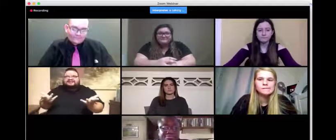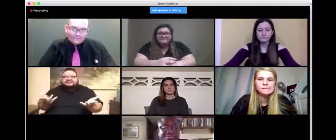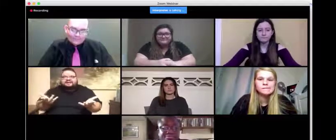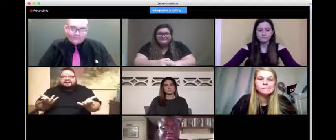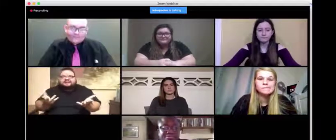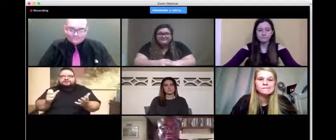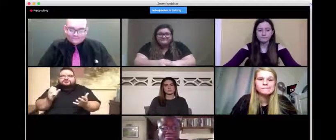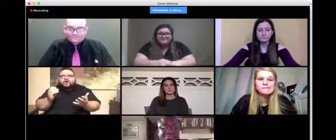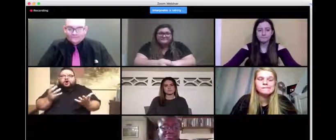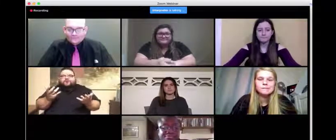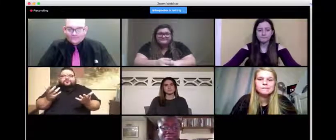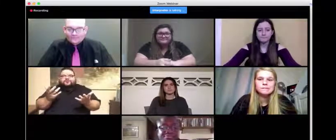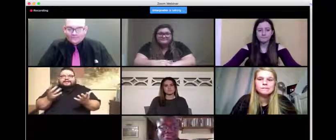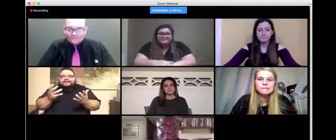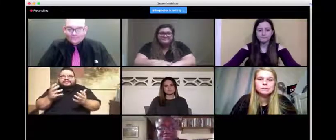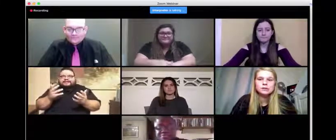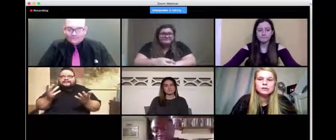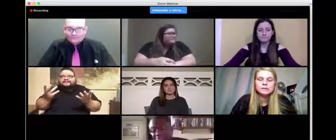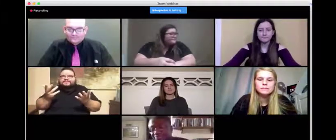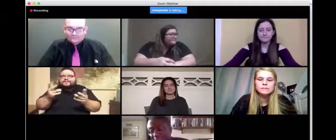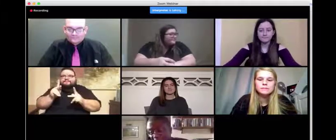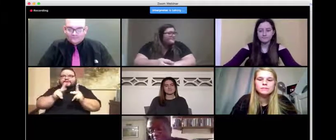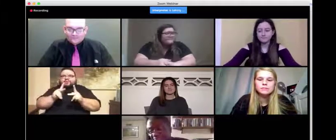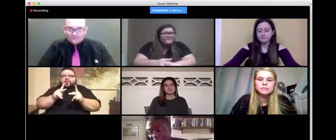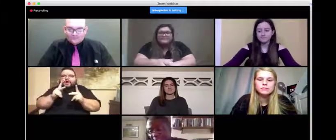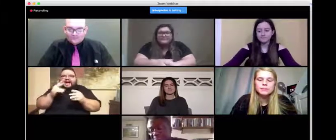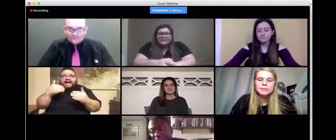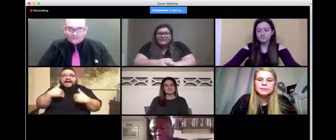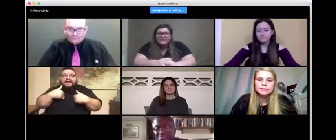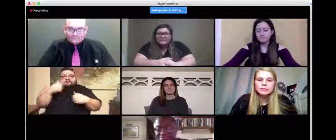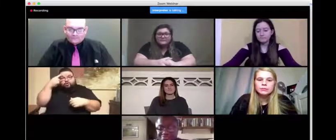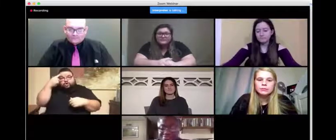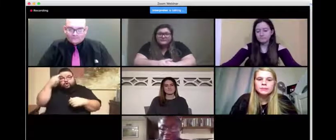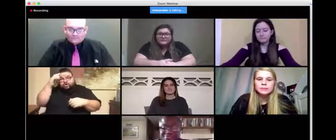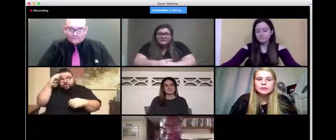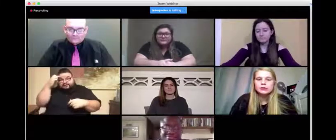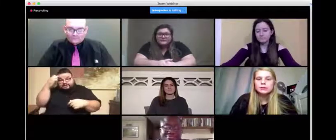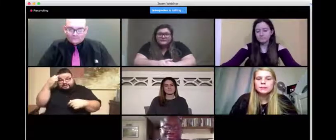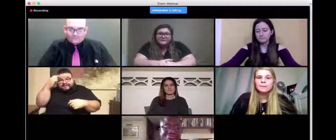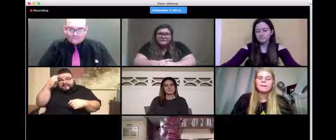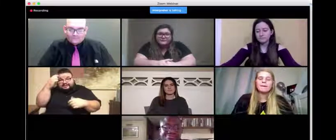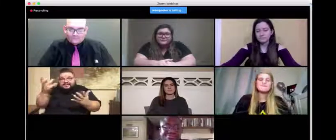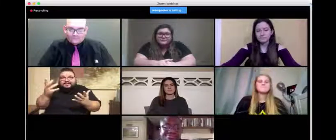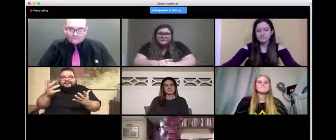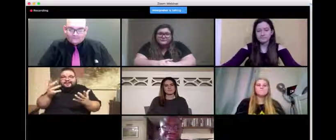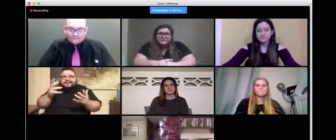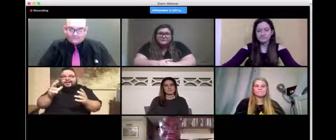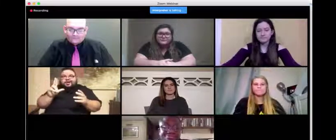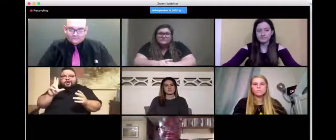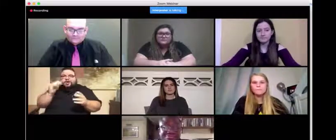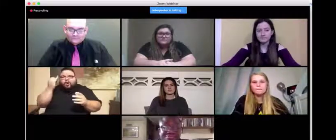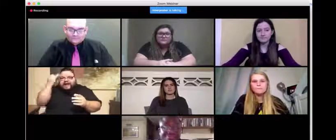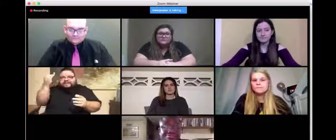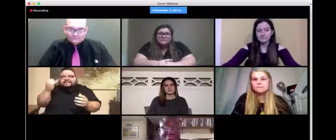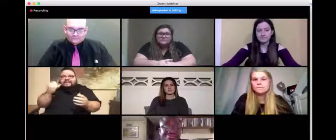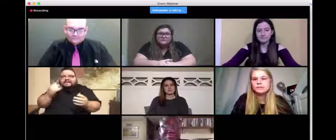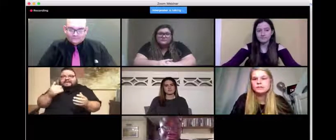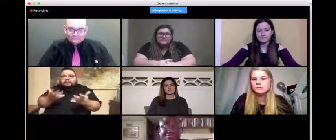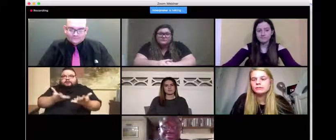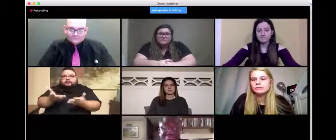have no common sense, they have no idea how to communicate. And so I feel that social